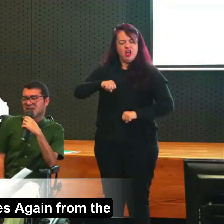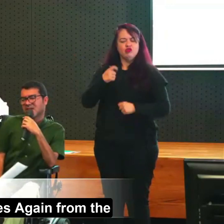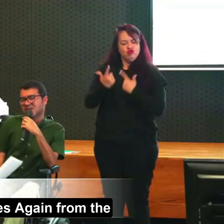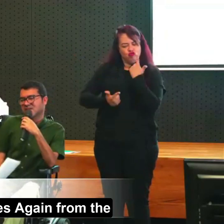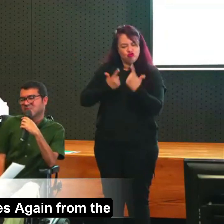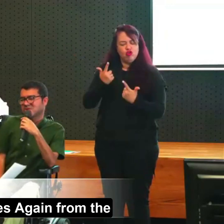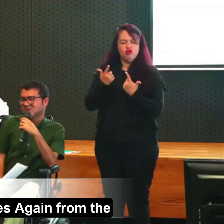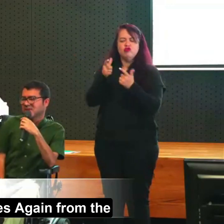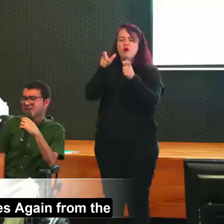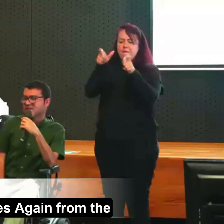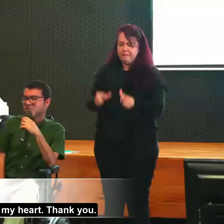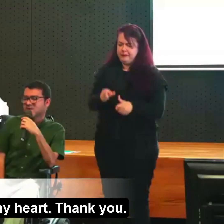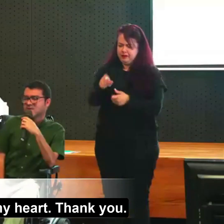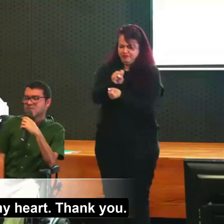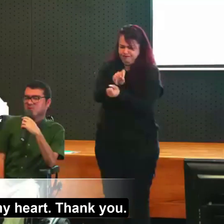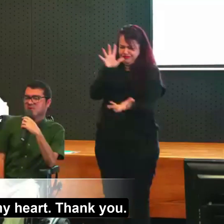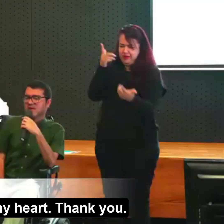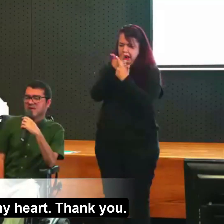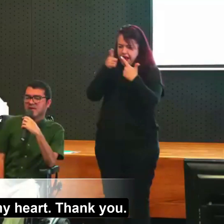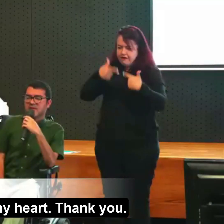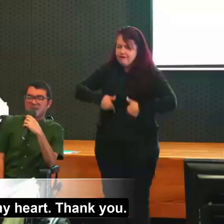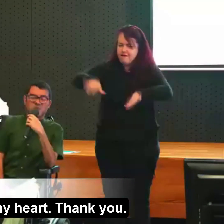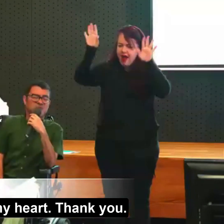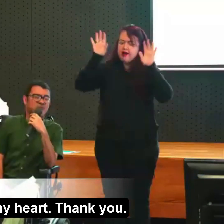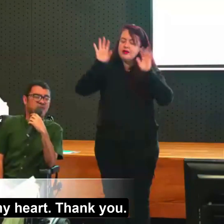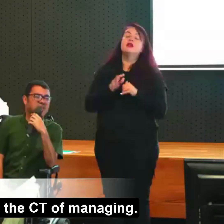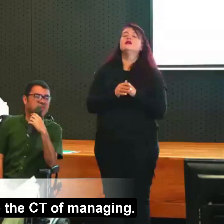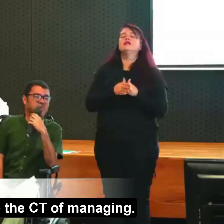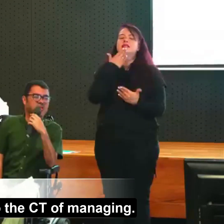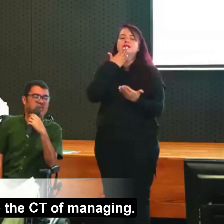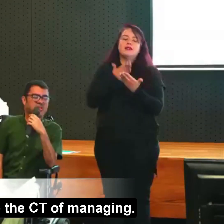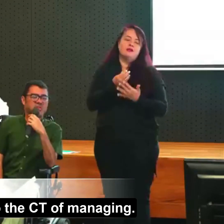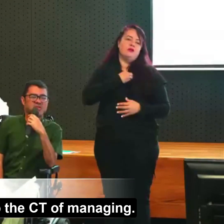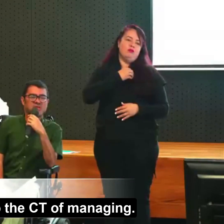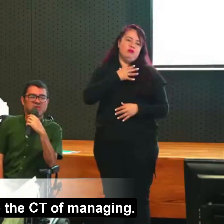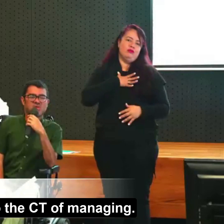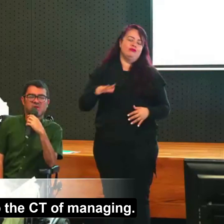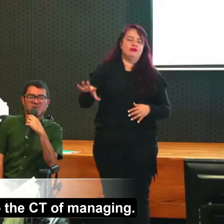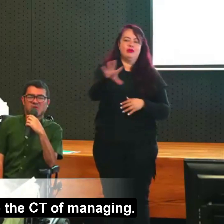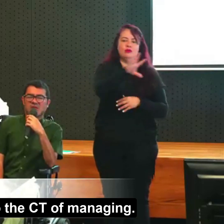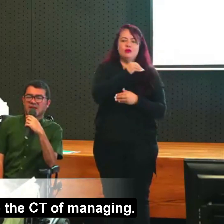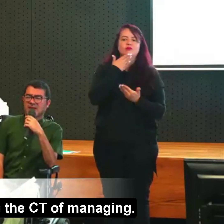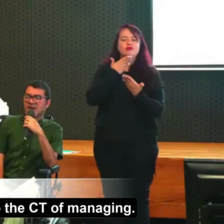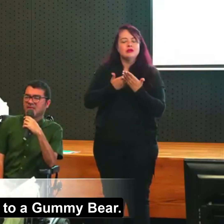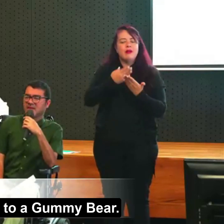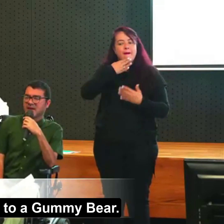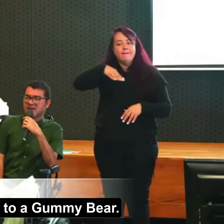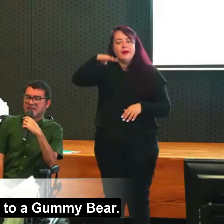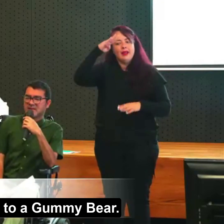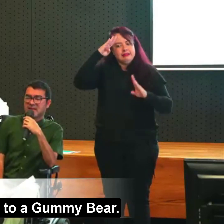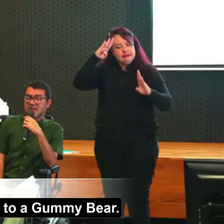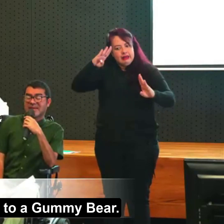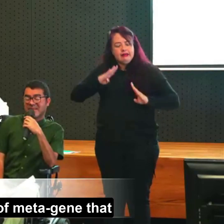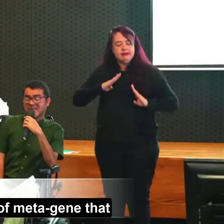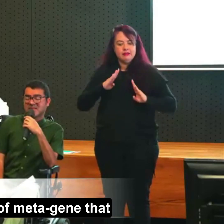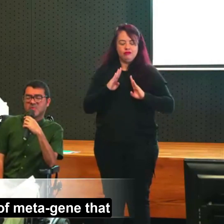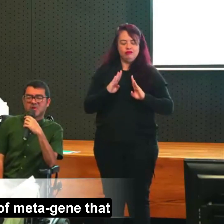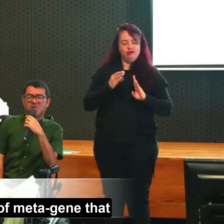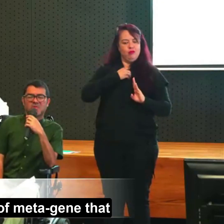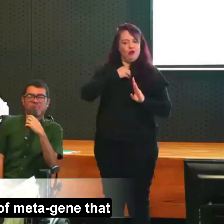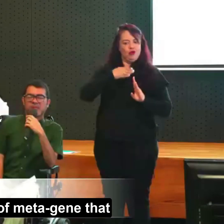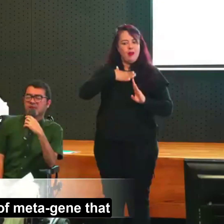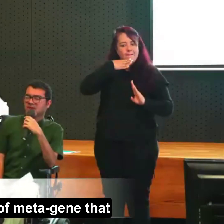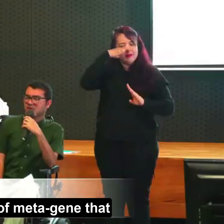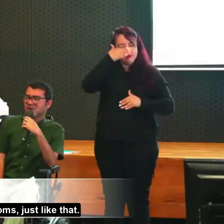for their right. Again, from the bottom of my heart, thank you. Thank you to the city of Medellín. Thank you to Elcomite, the city